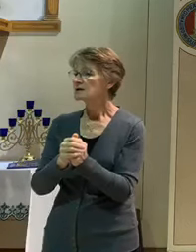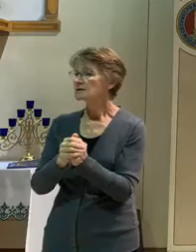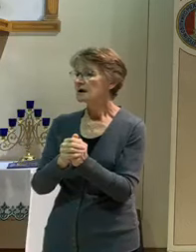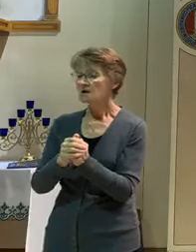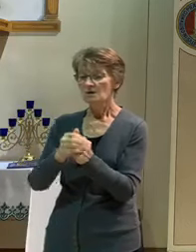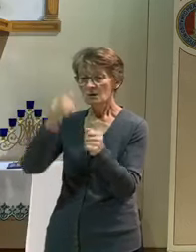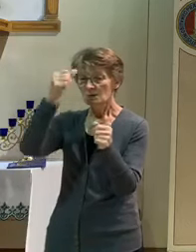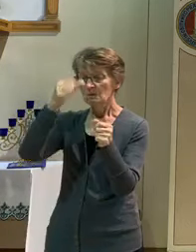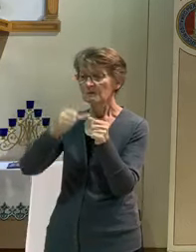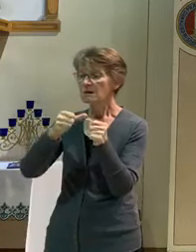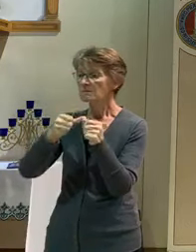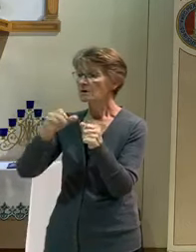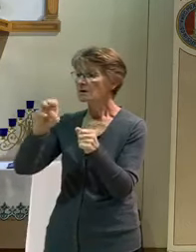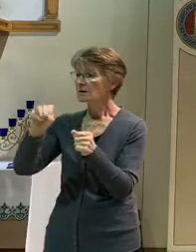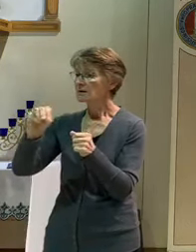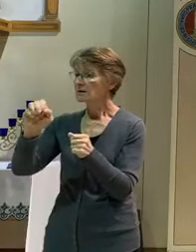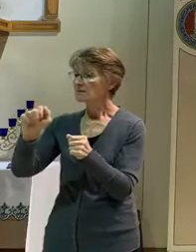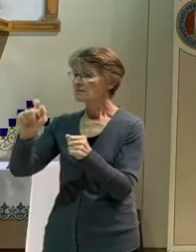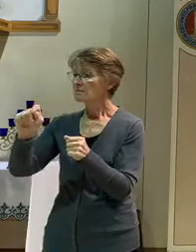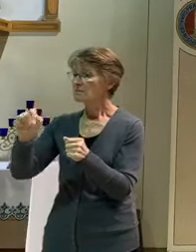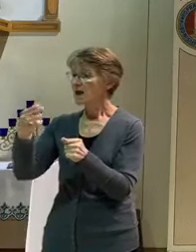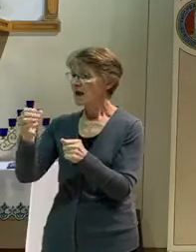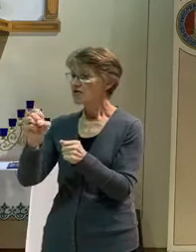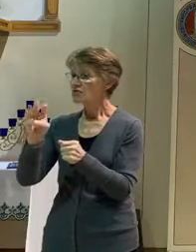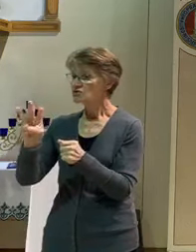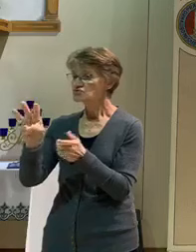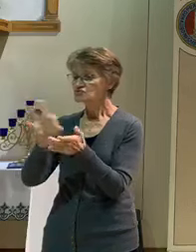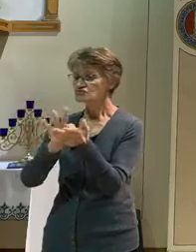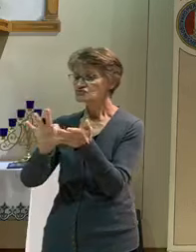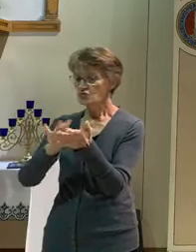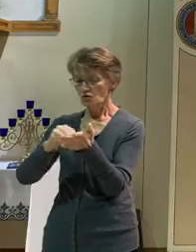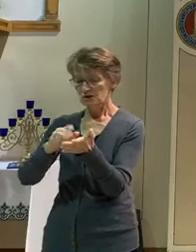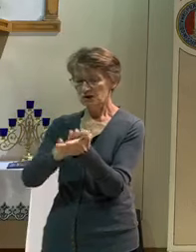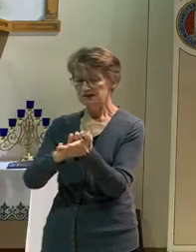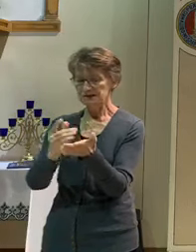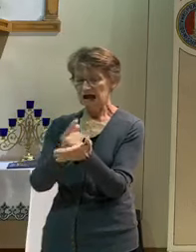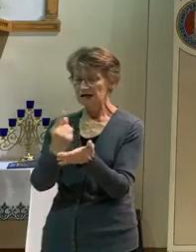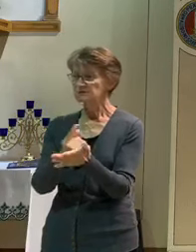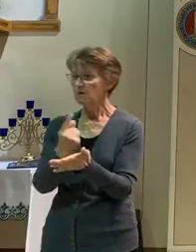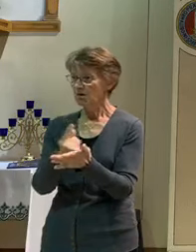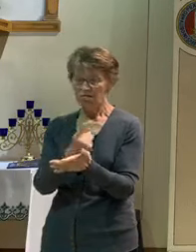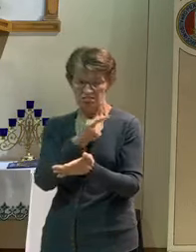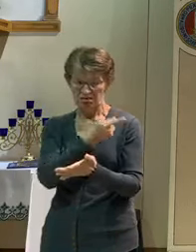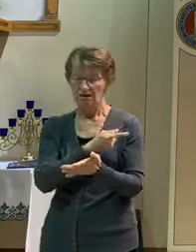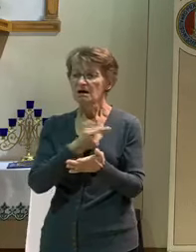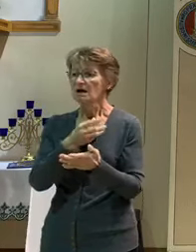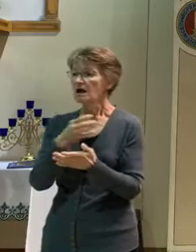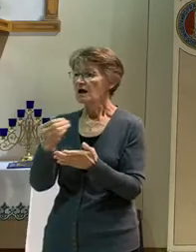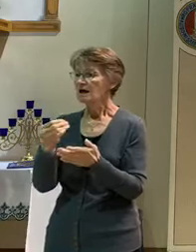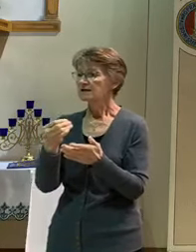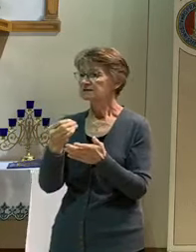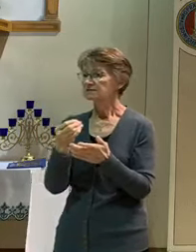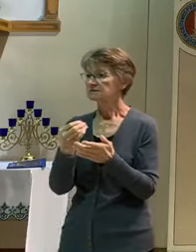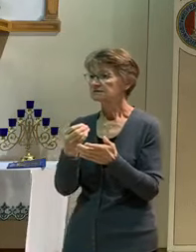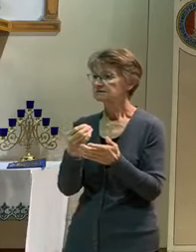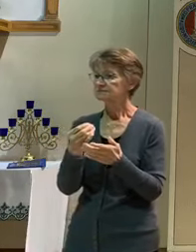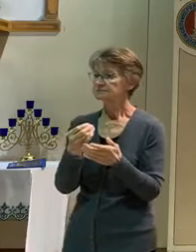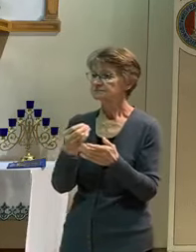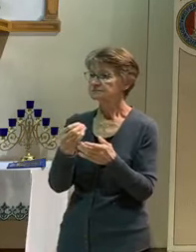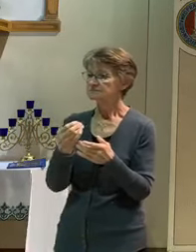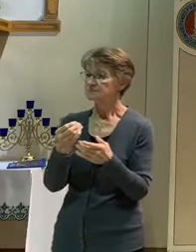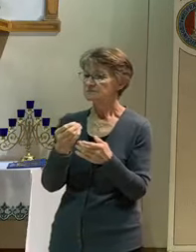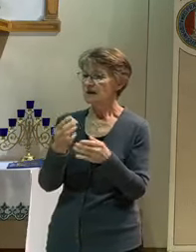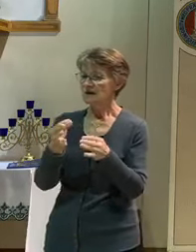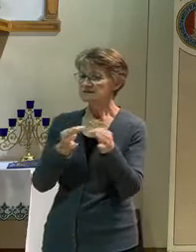the crowd of Jews. This is how he wrote his gospel. And he shows Jesus as